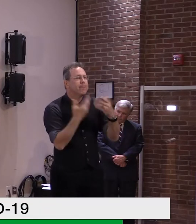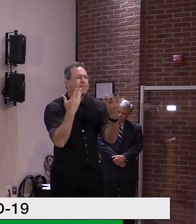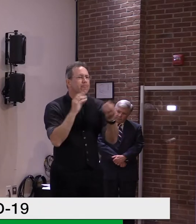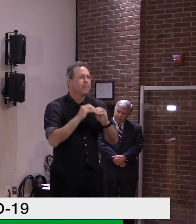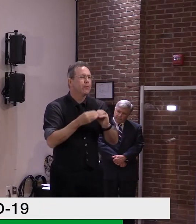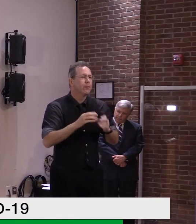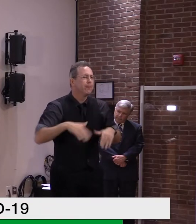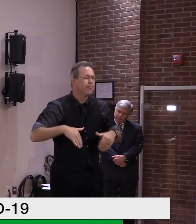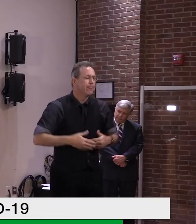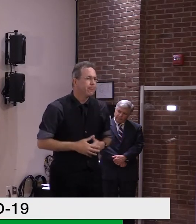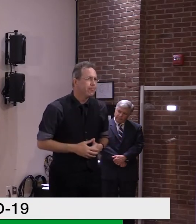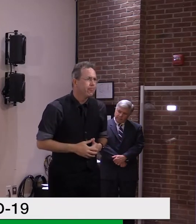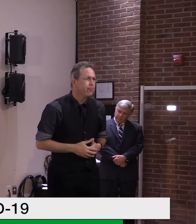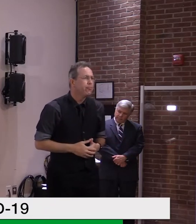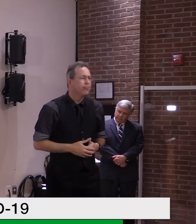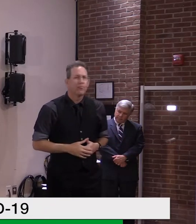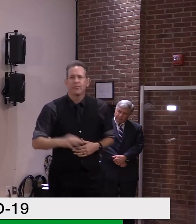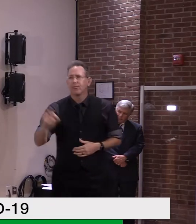Thank you all.